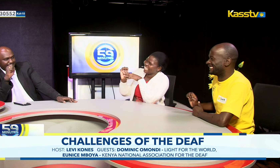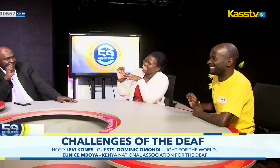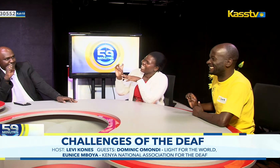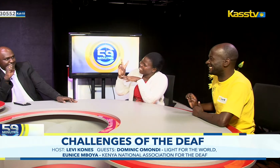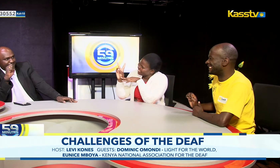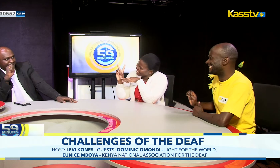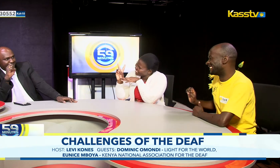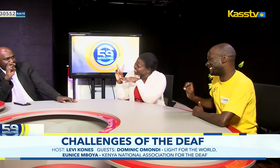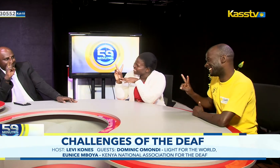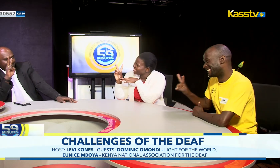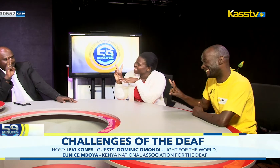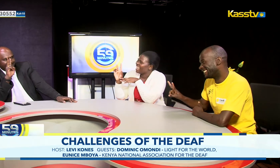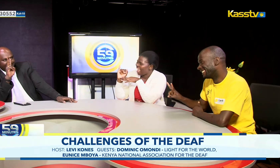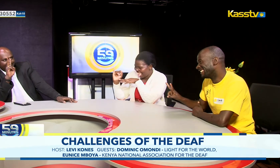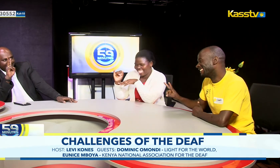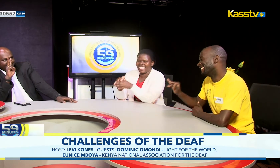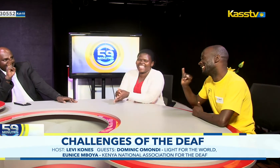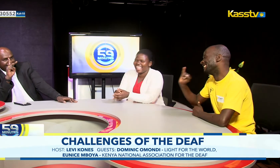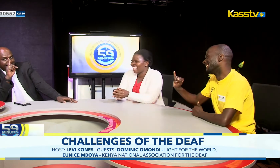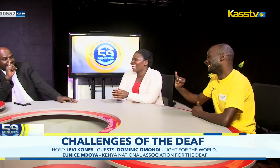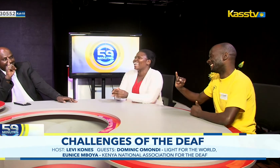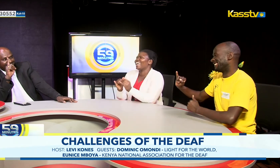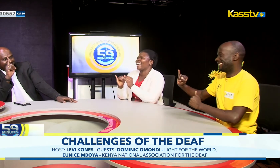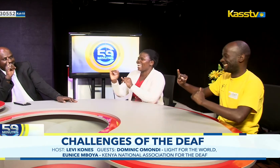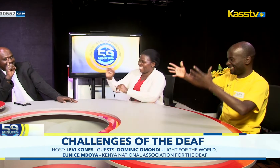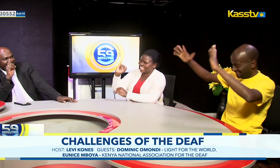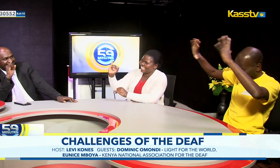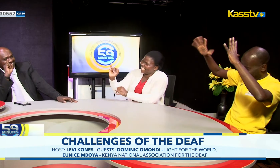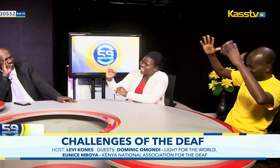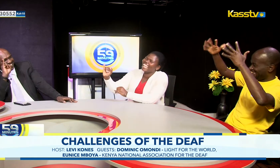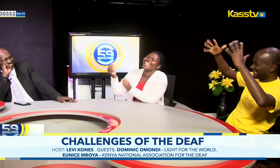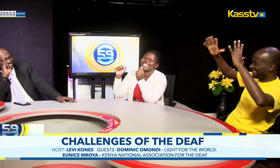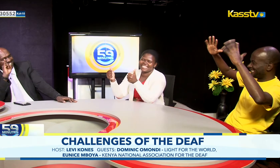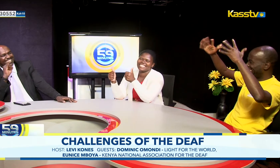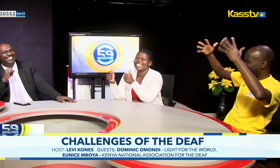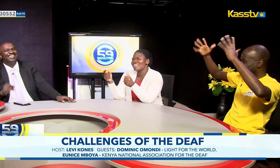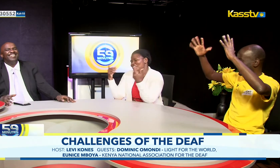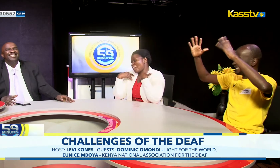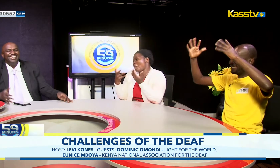Yes. Then V. Then I. Yeah. This